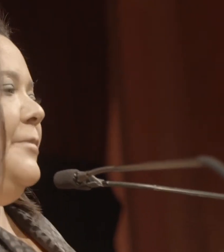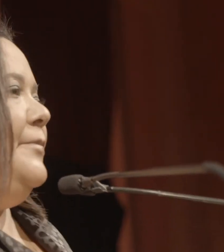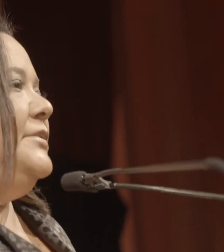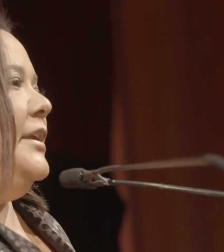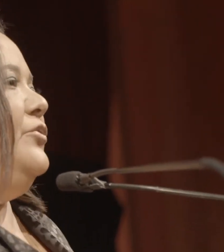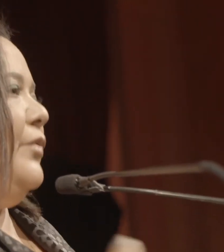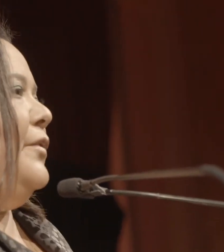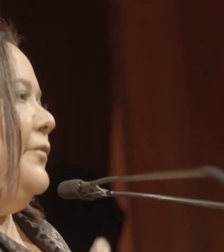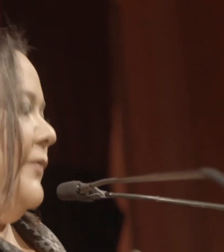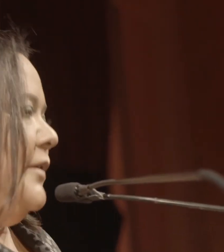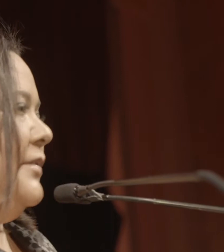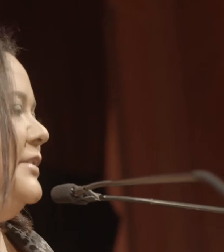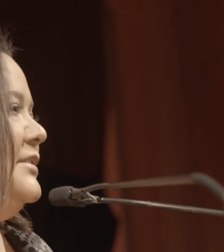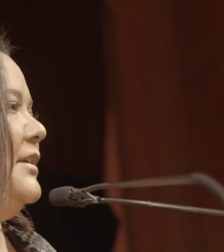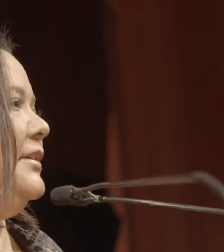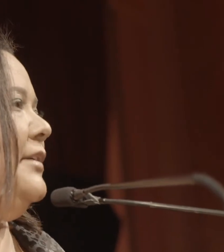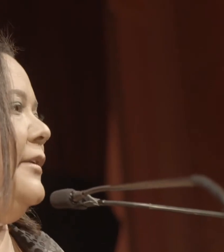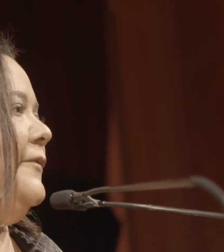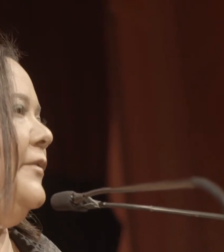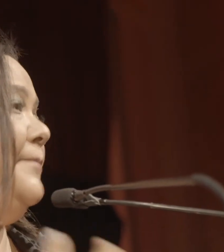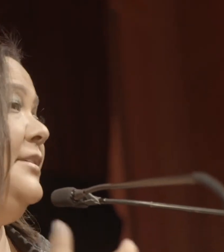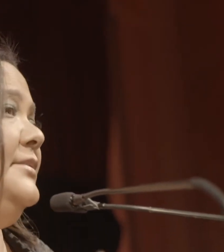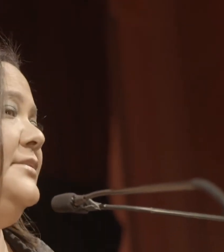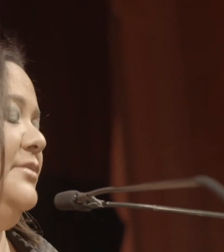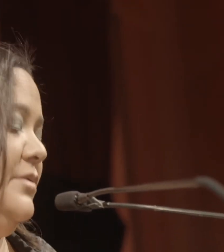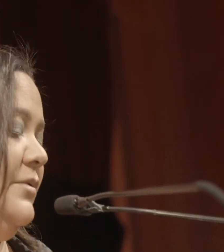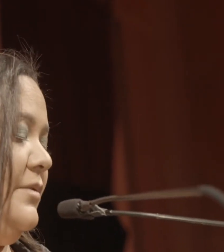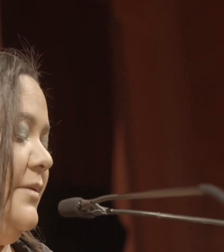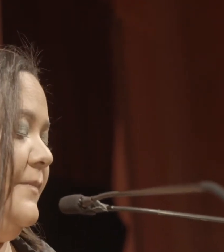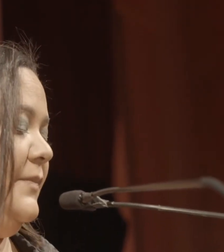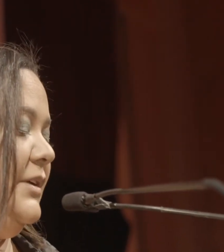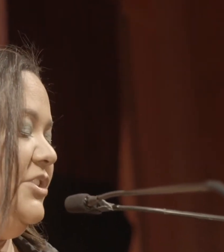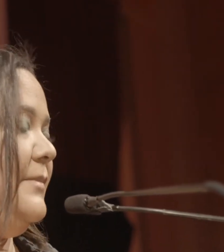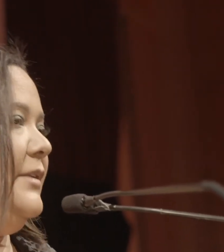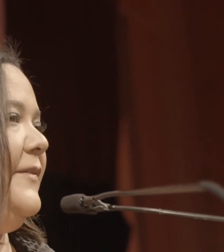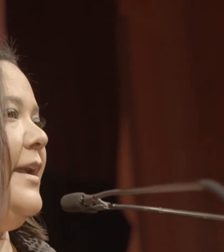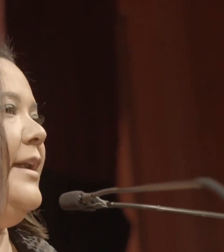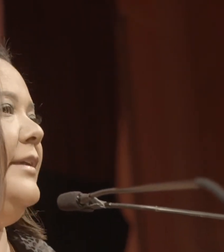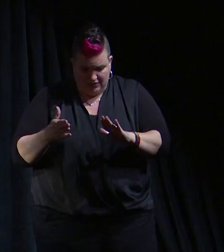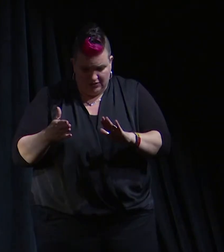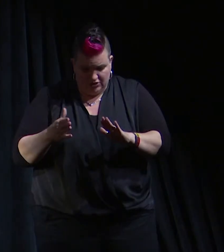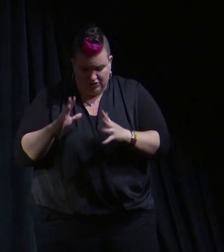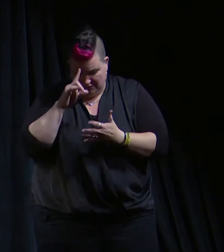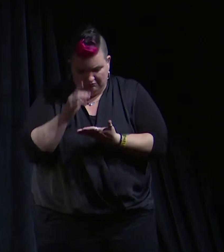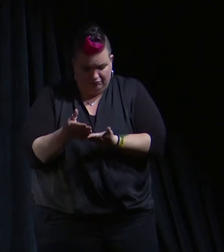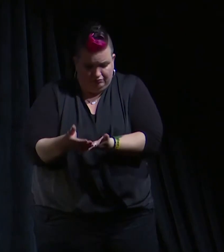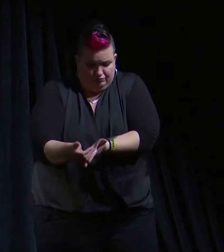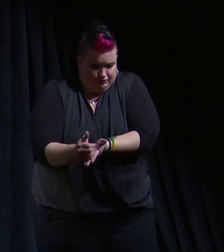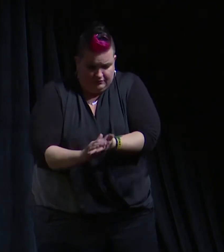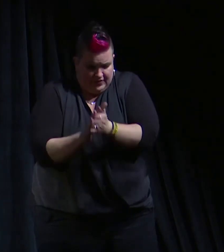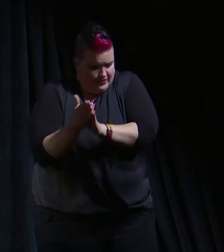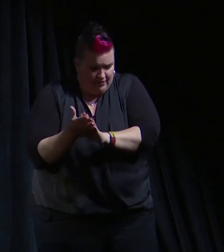some people say drove Ntozake out of the peace, that she might have had after